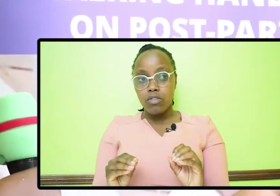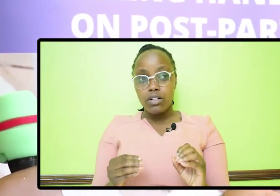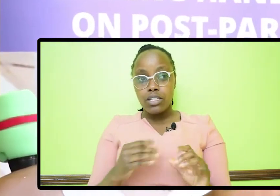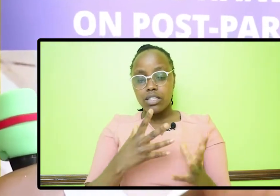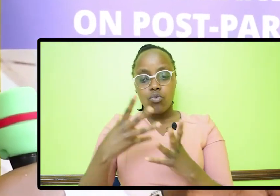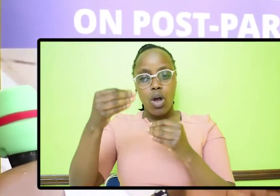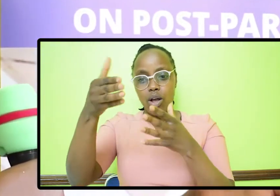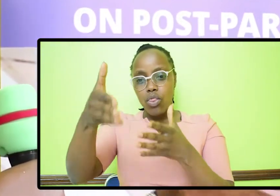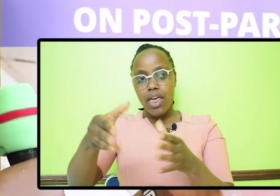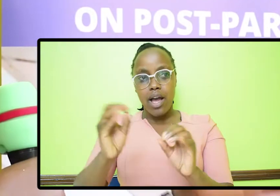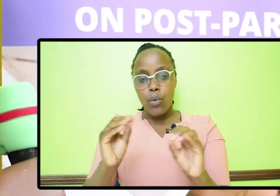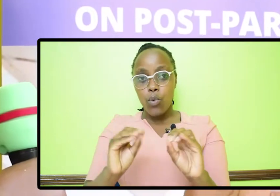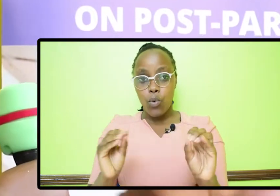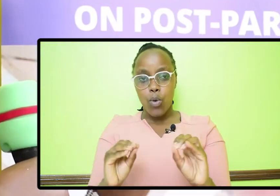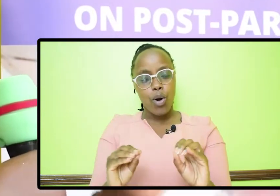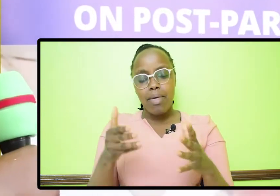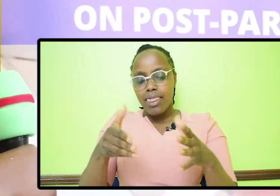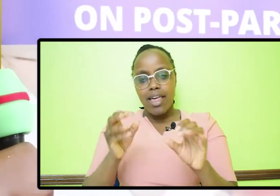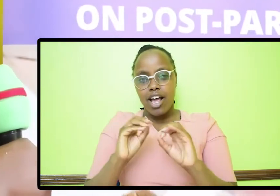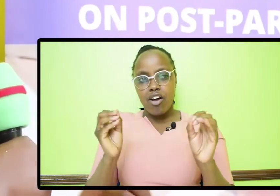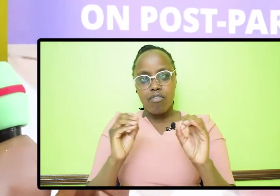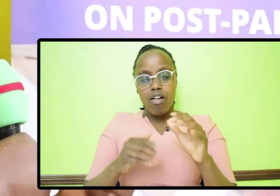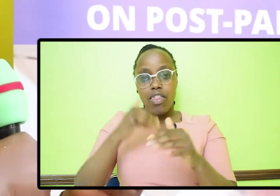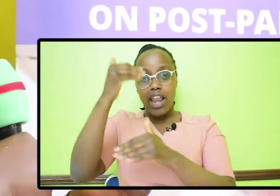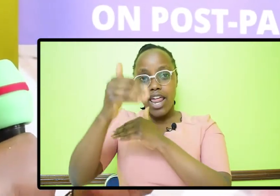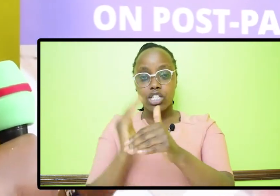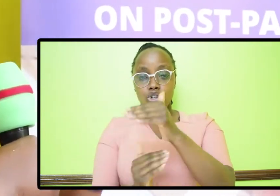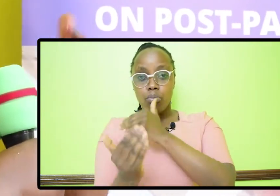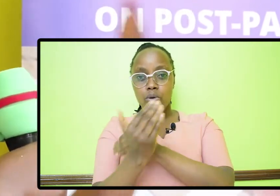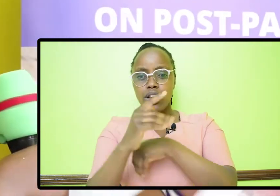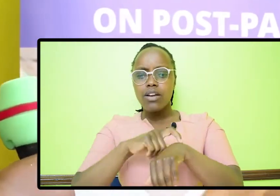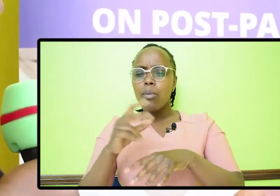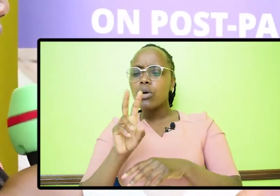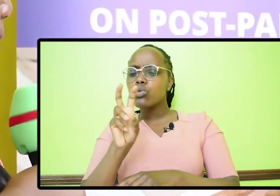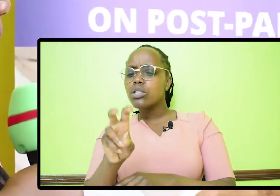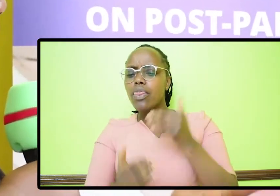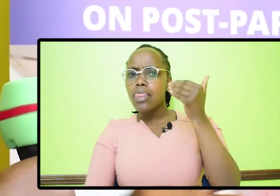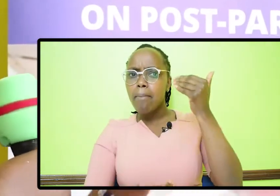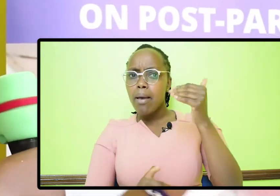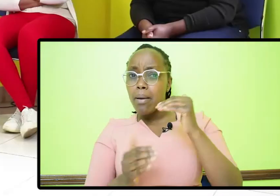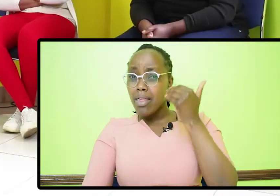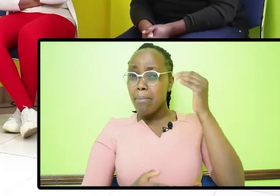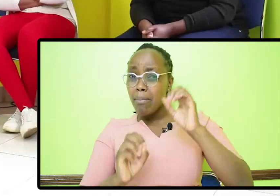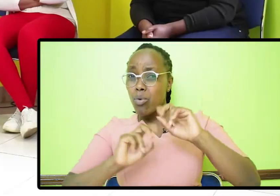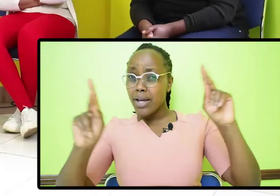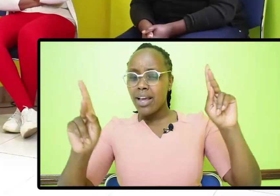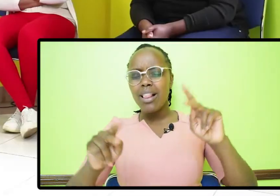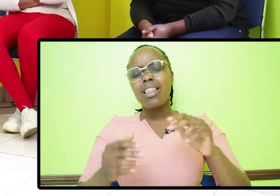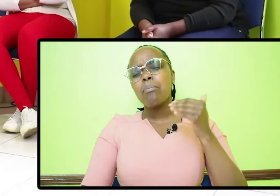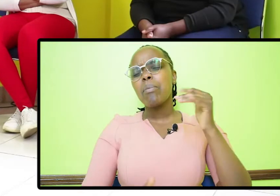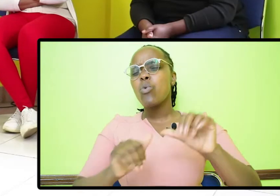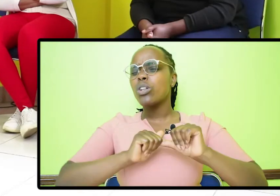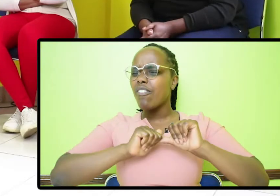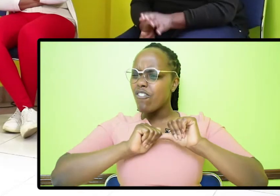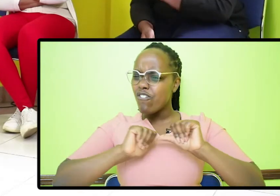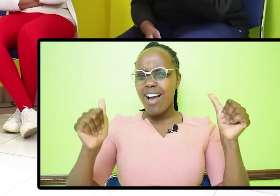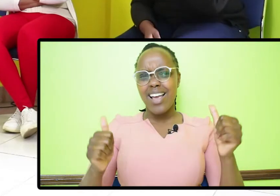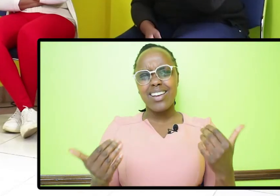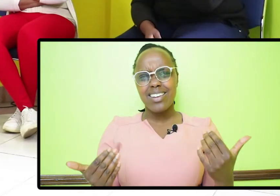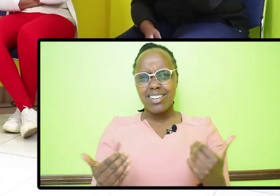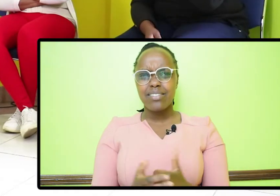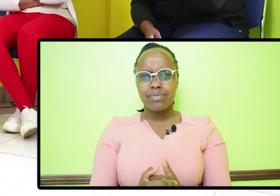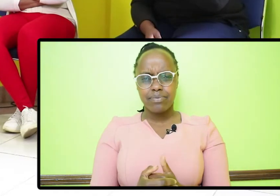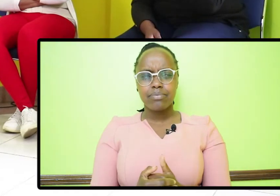she was going for the maternity leave. Yeah, that night I wasn't there. We went there the next morning. But when you went to see the baby was okay? Very fine,